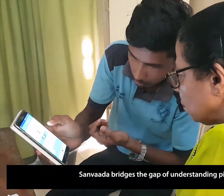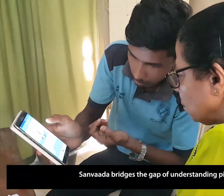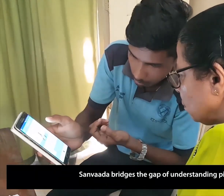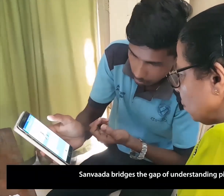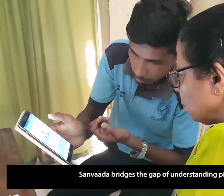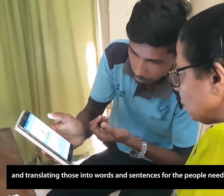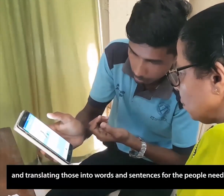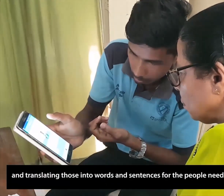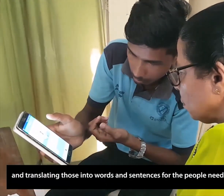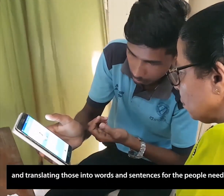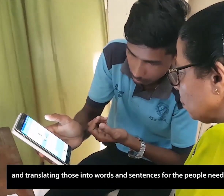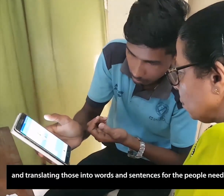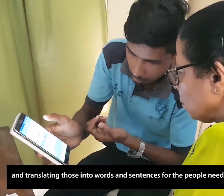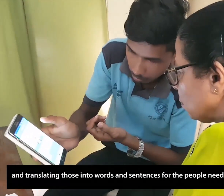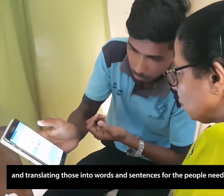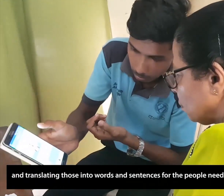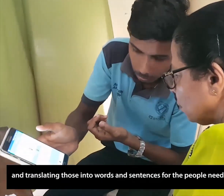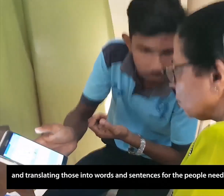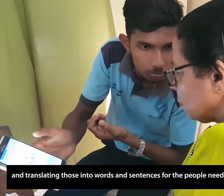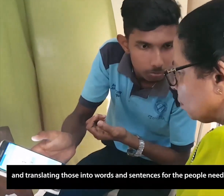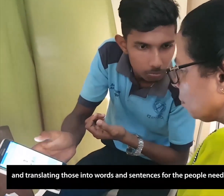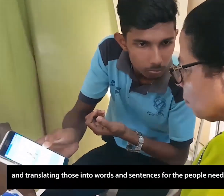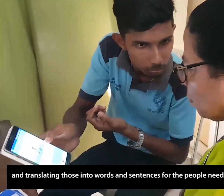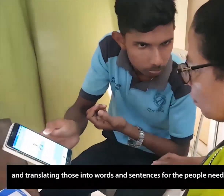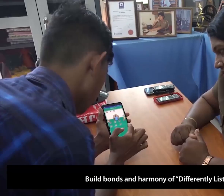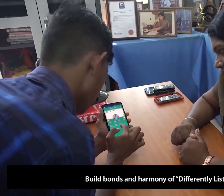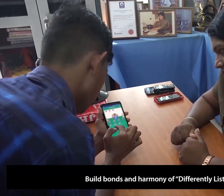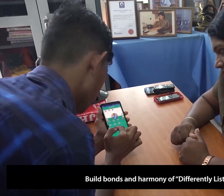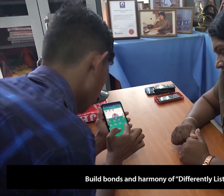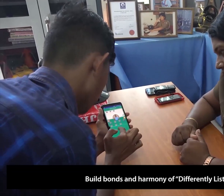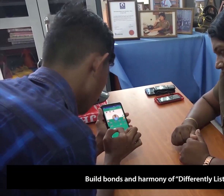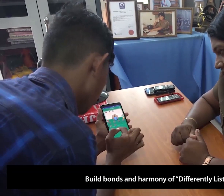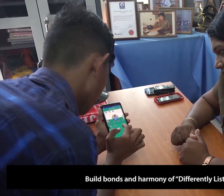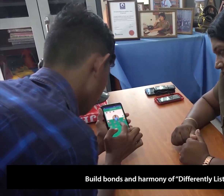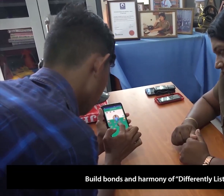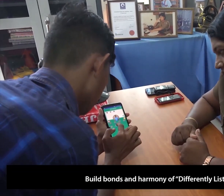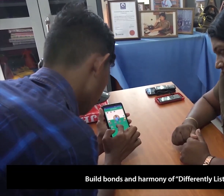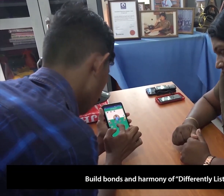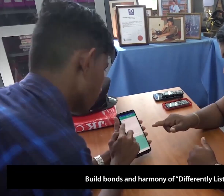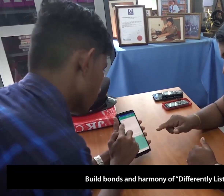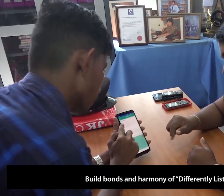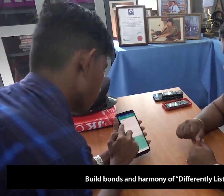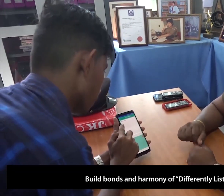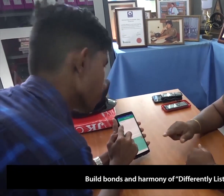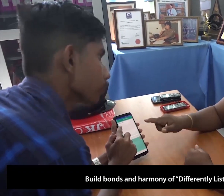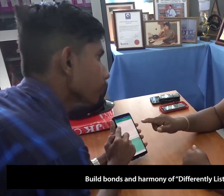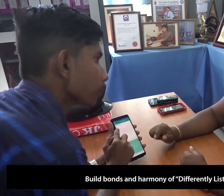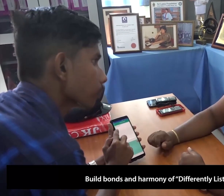effective communication in the Sinhala language, is the solution we developed as the pictorial bridge between different